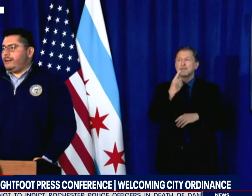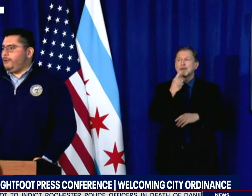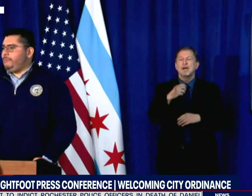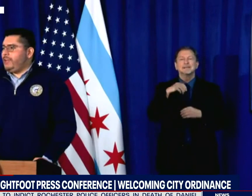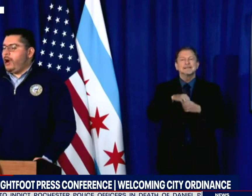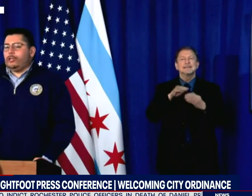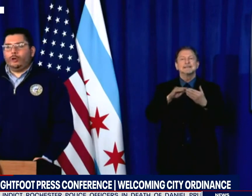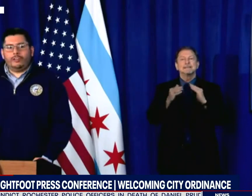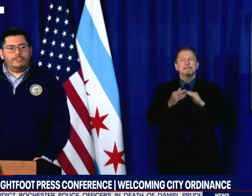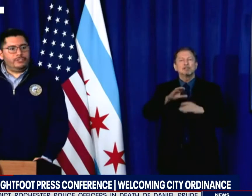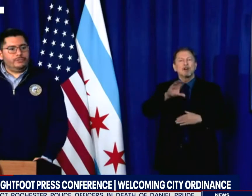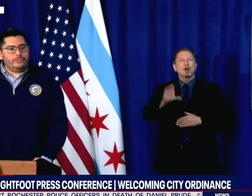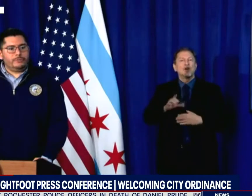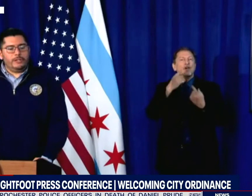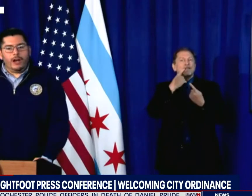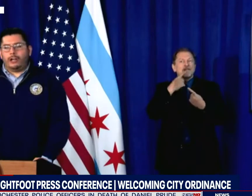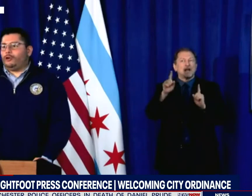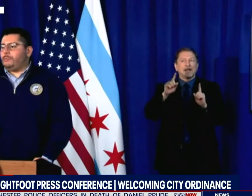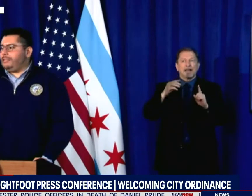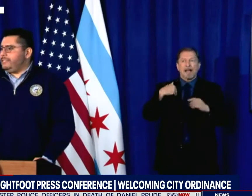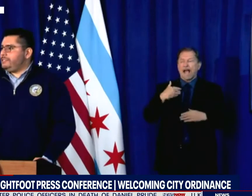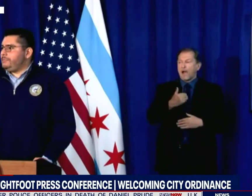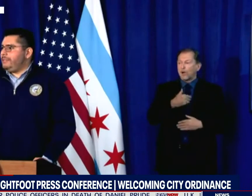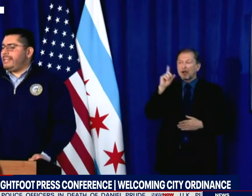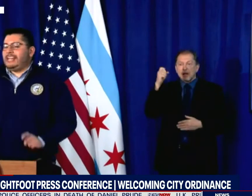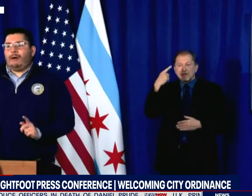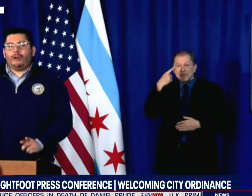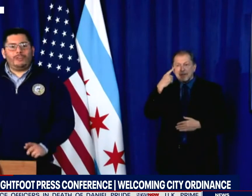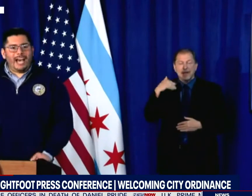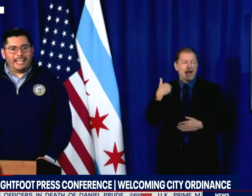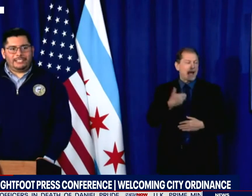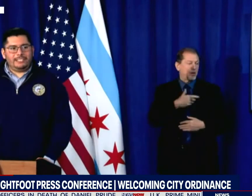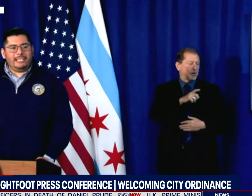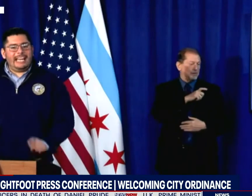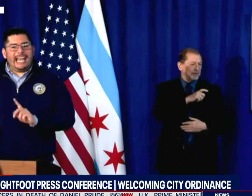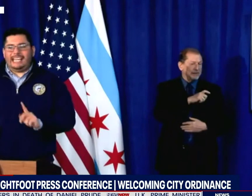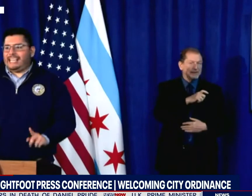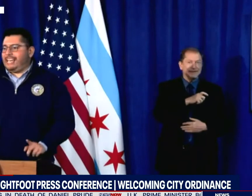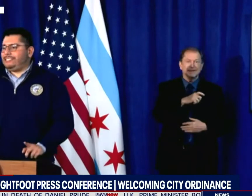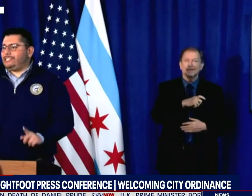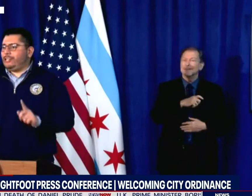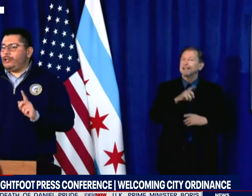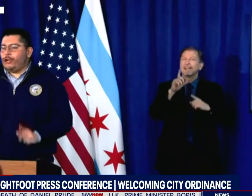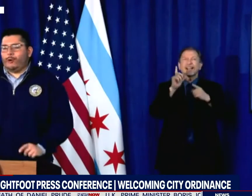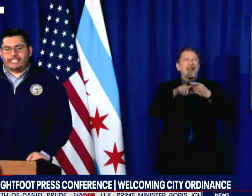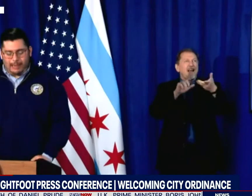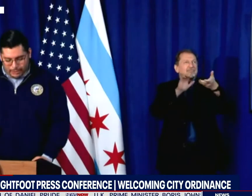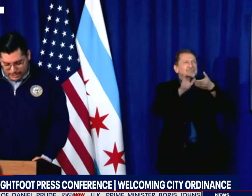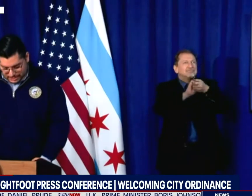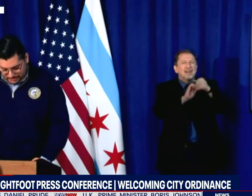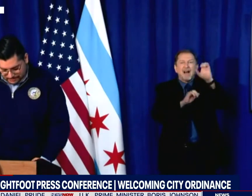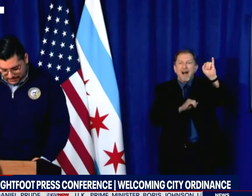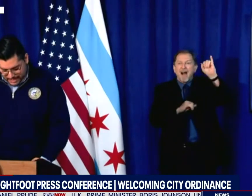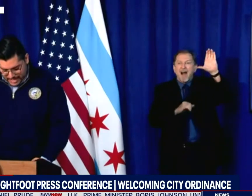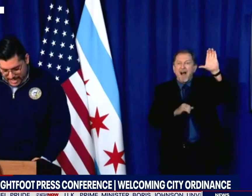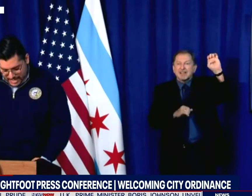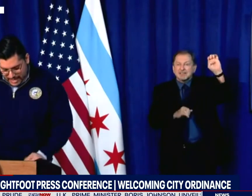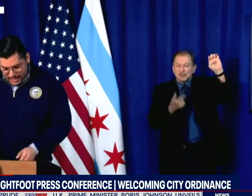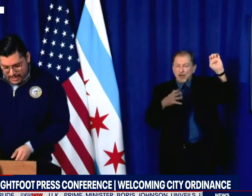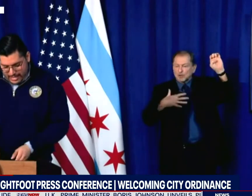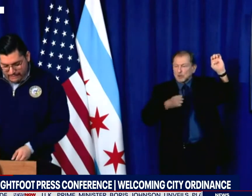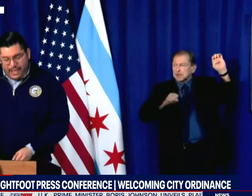the city of Chicago, our local officials, our local police cannot work with ICE in any case, no exceptions.